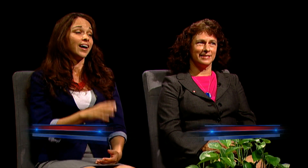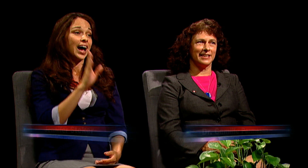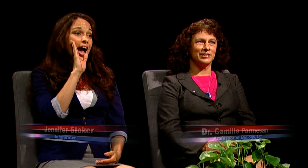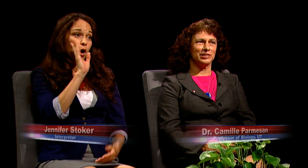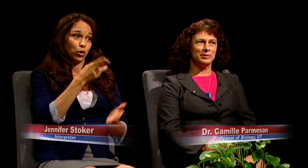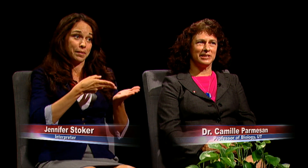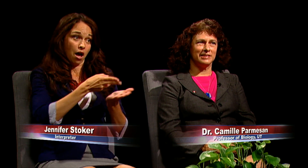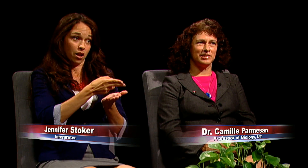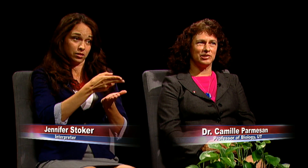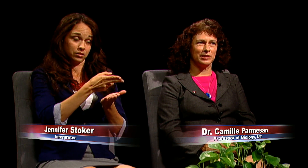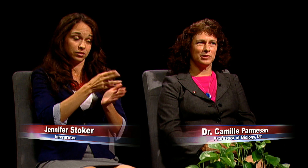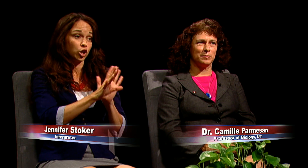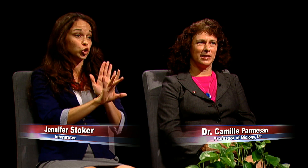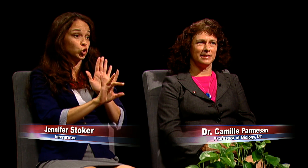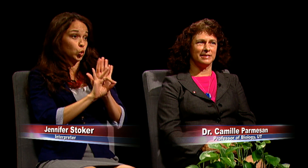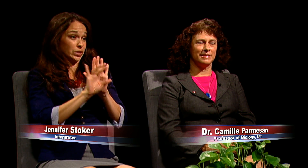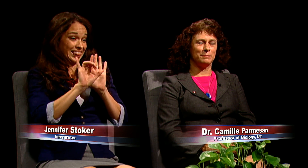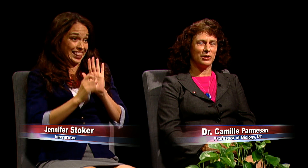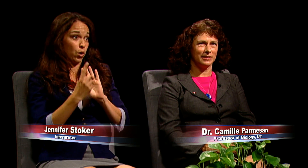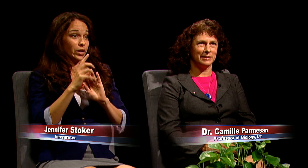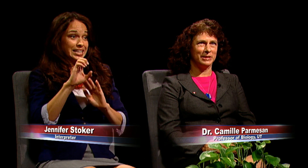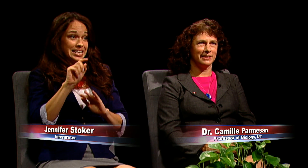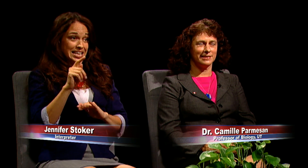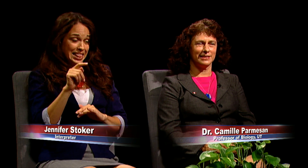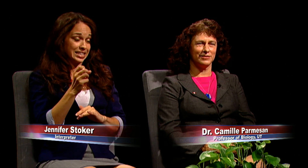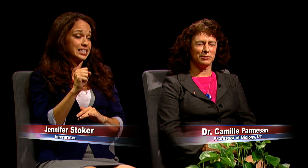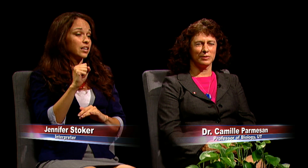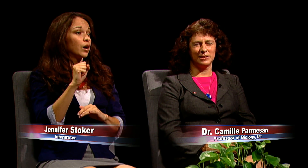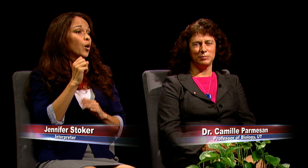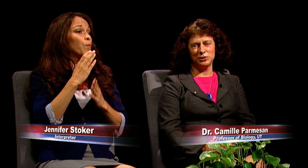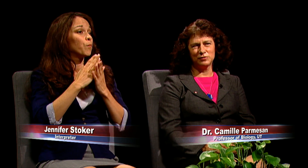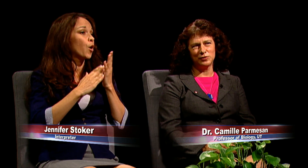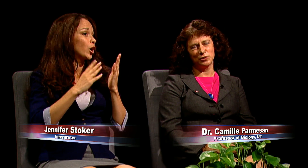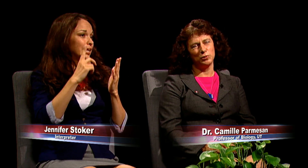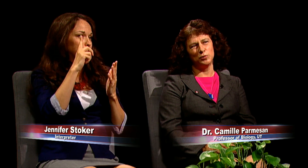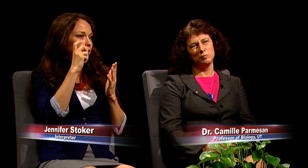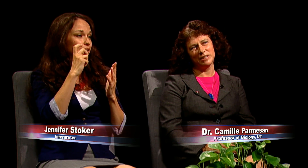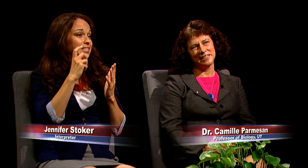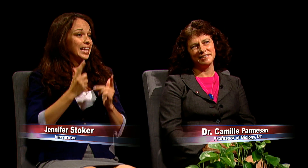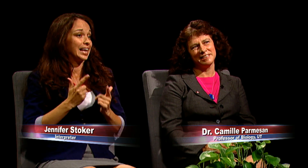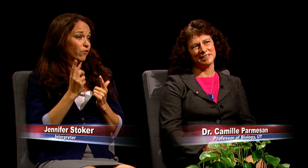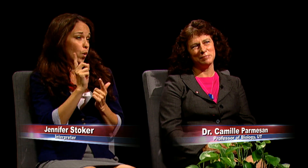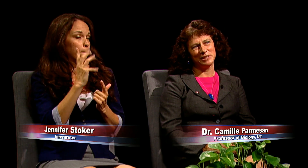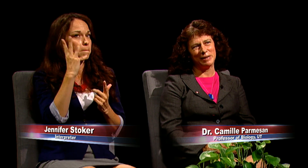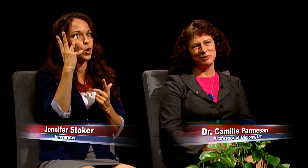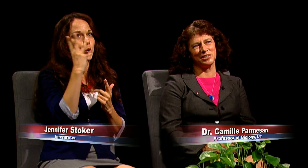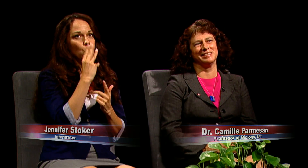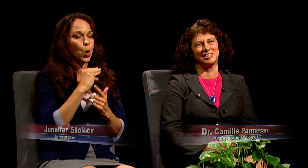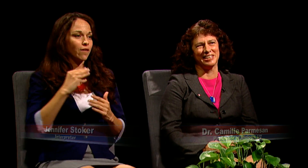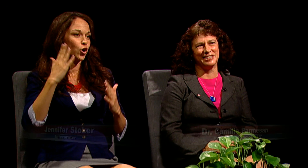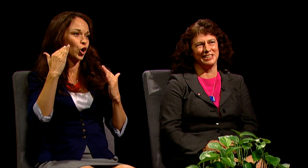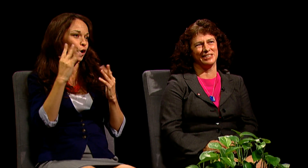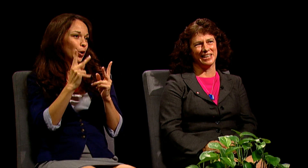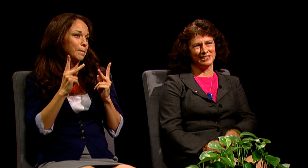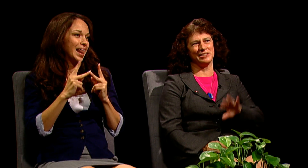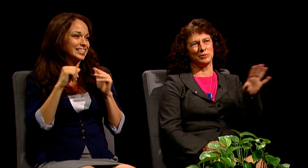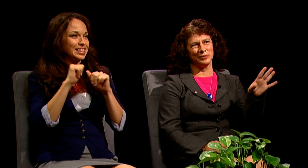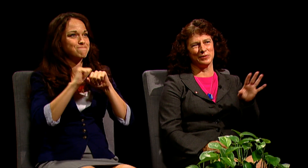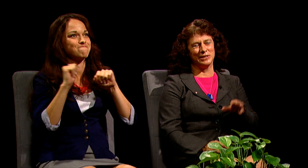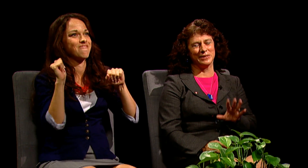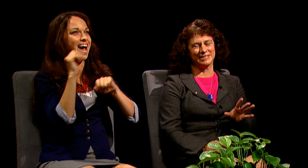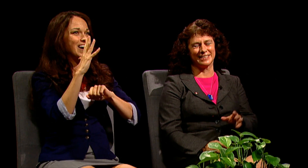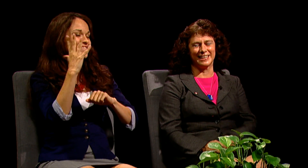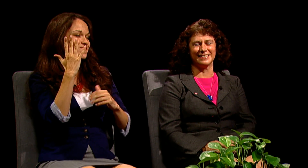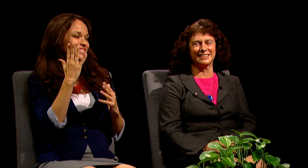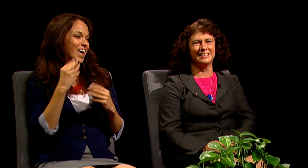be honest that I chose Edith's checkerspot partly because it lives in really beautiful, cool places up in the mountains and in